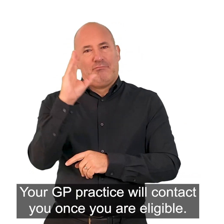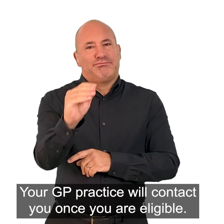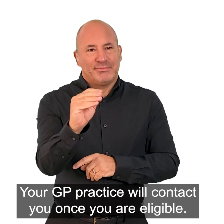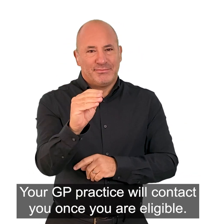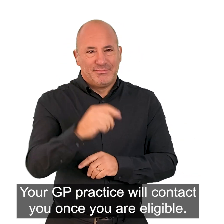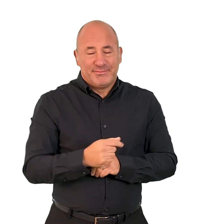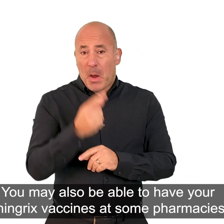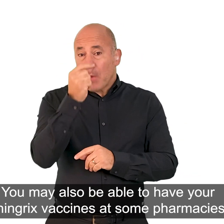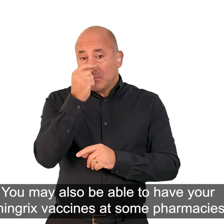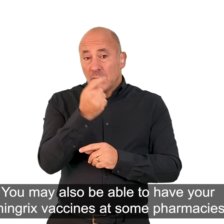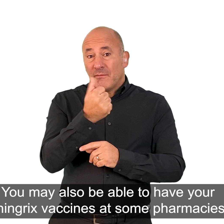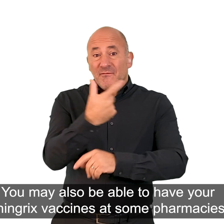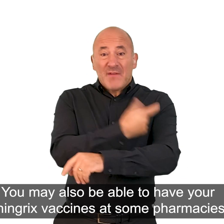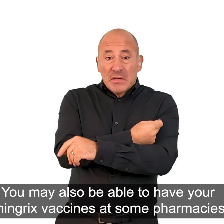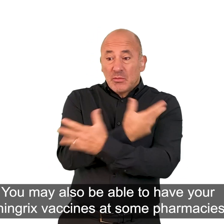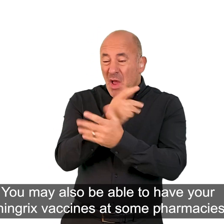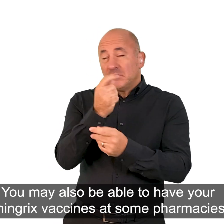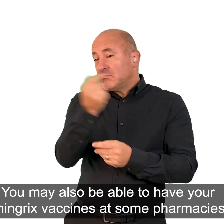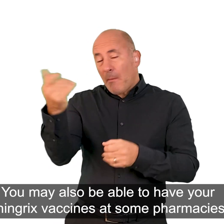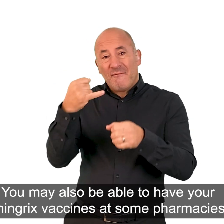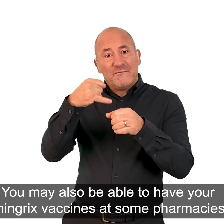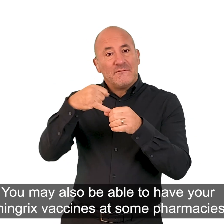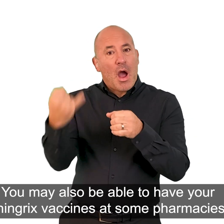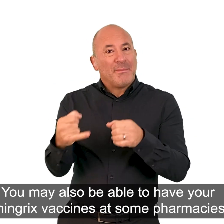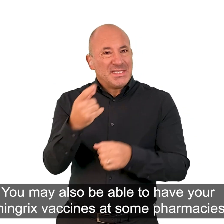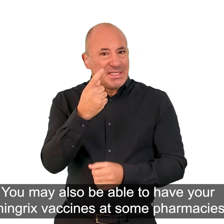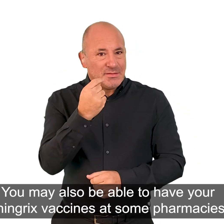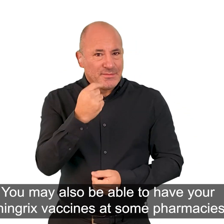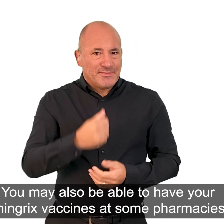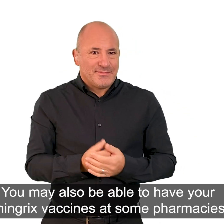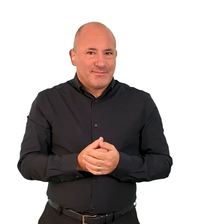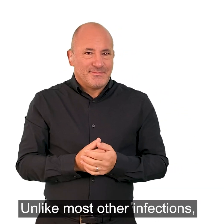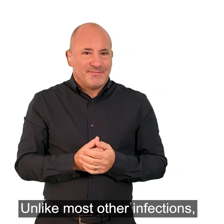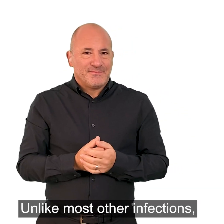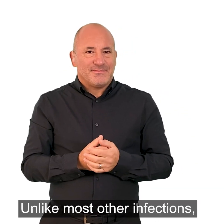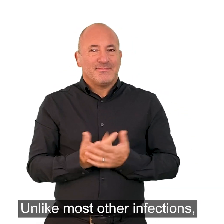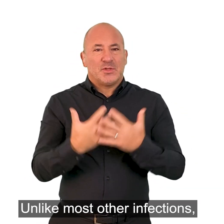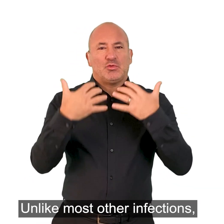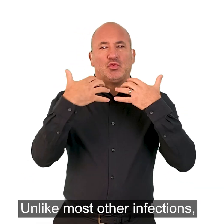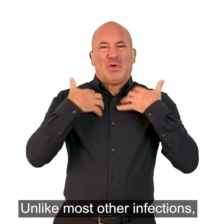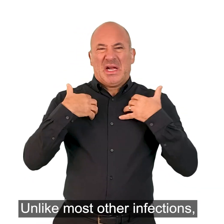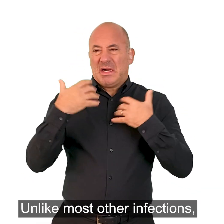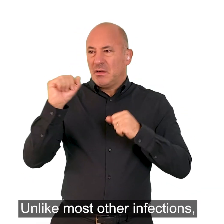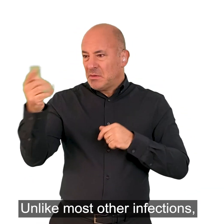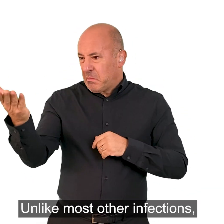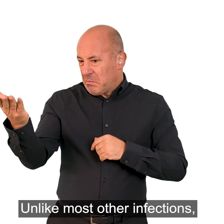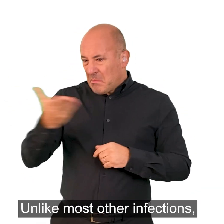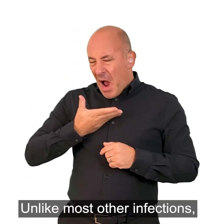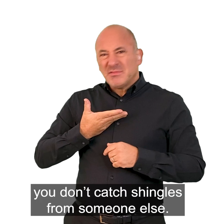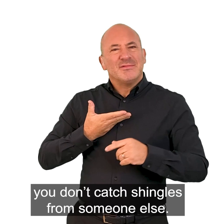eligible. You may also be able to have your Shingrix vaccines at some pharmacies. Unlike most other